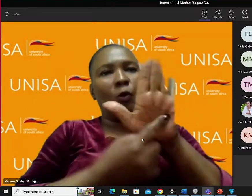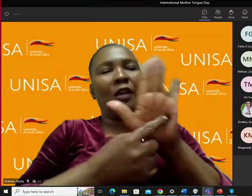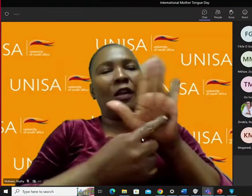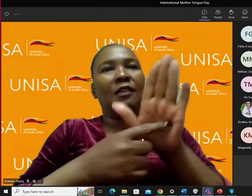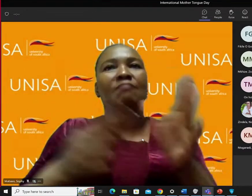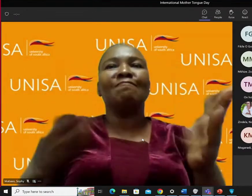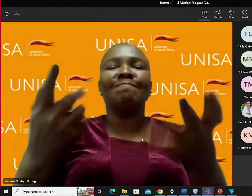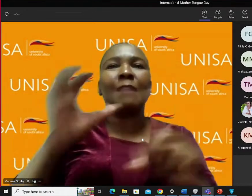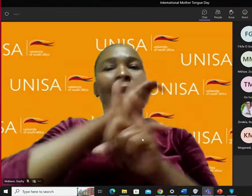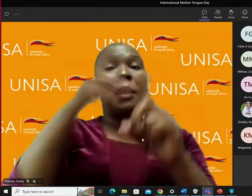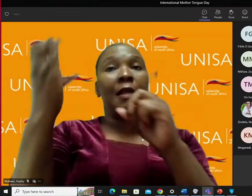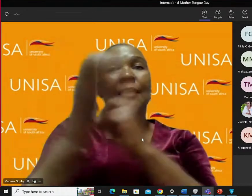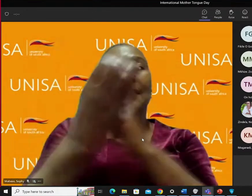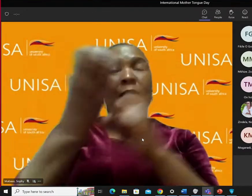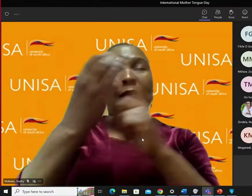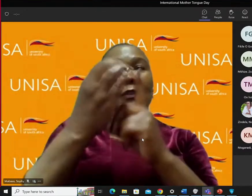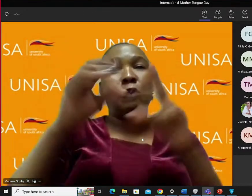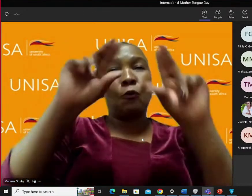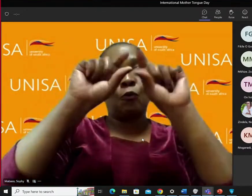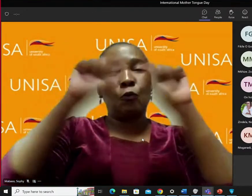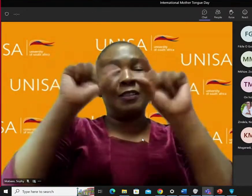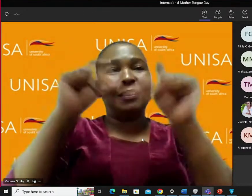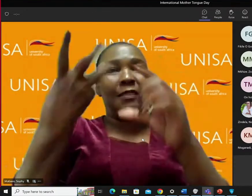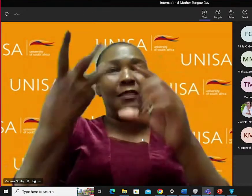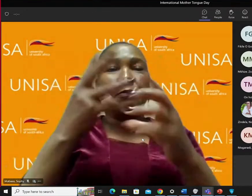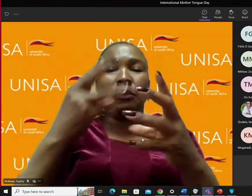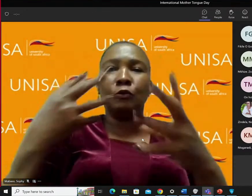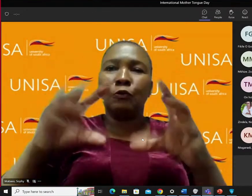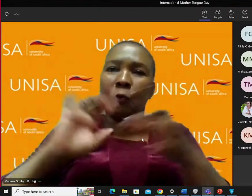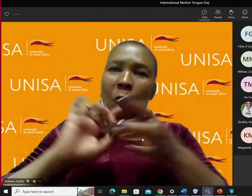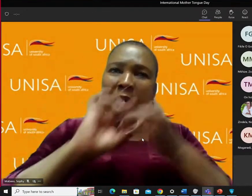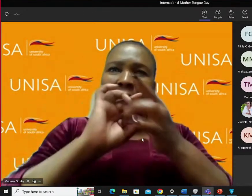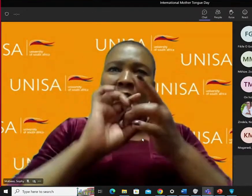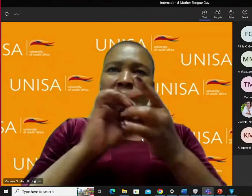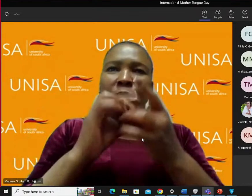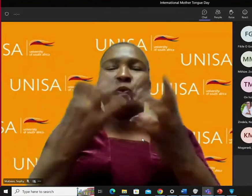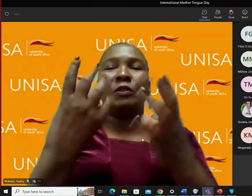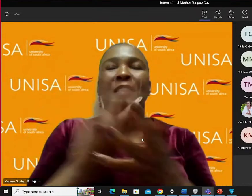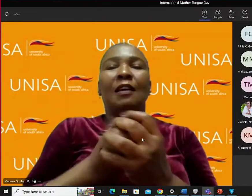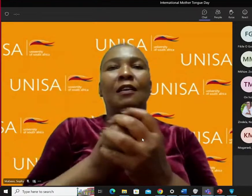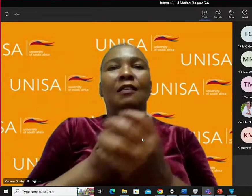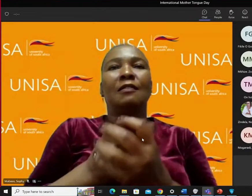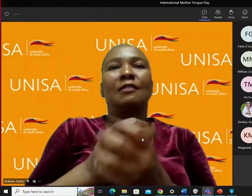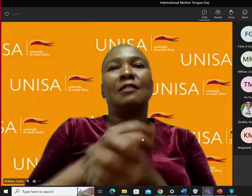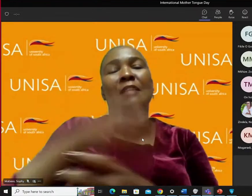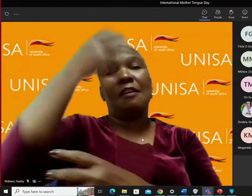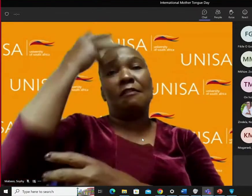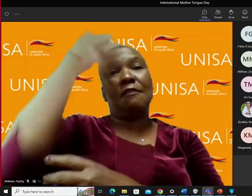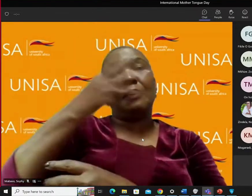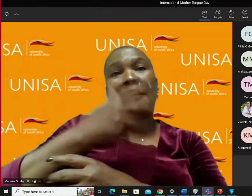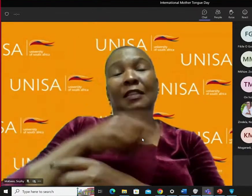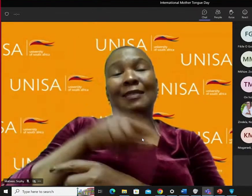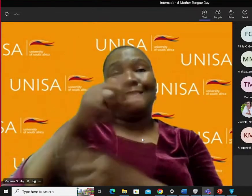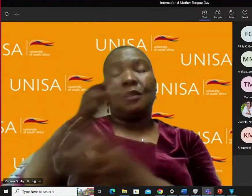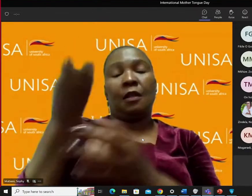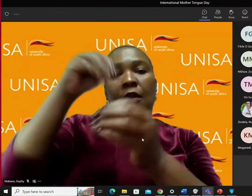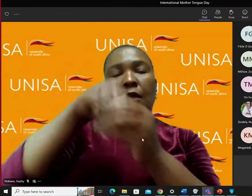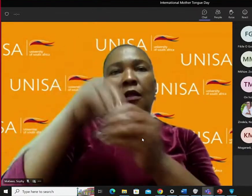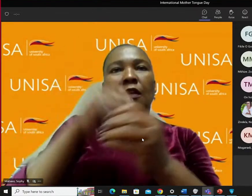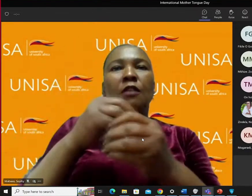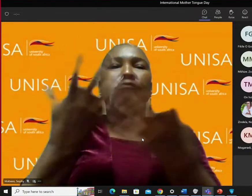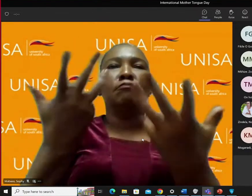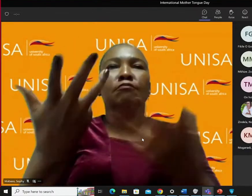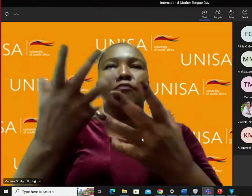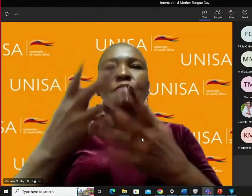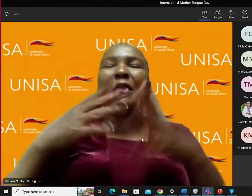cultural concepts can also be connected with each other, and the African WordNet therefore also includes a very